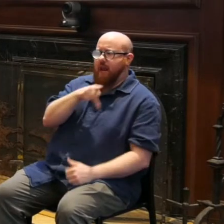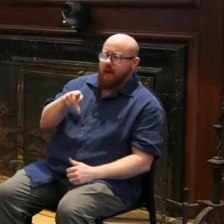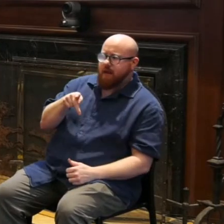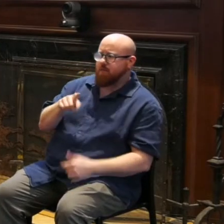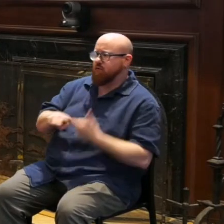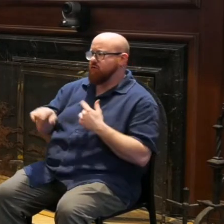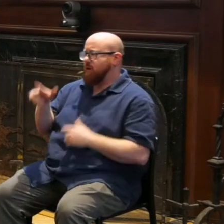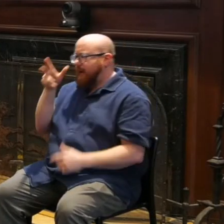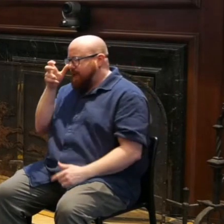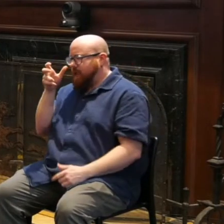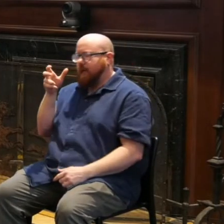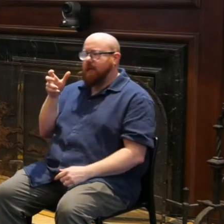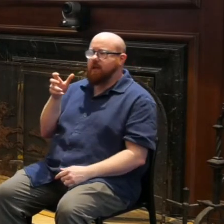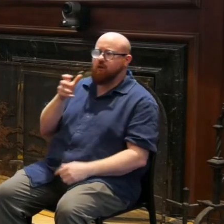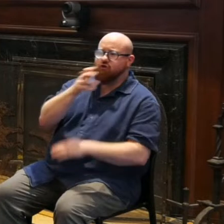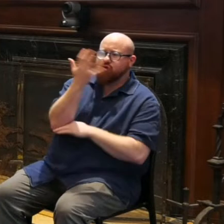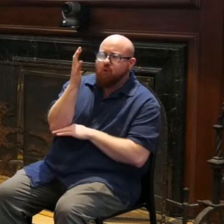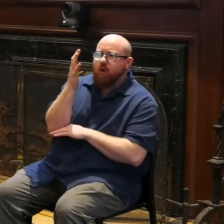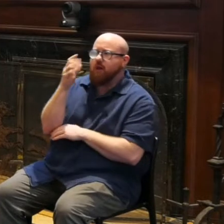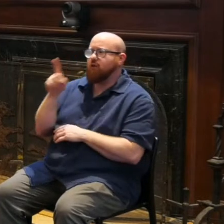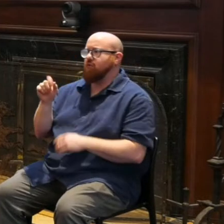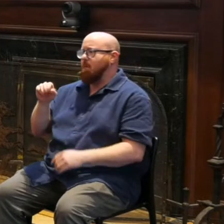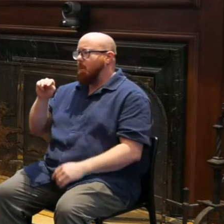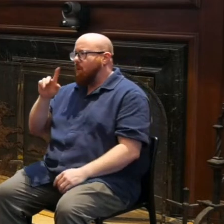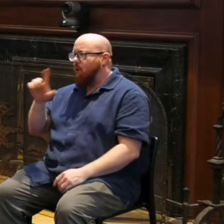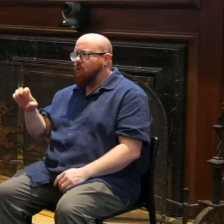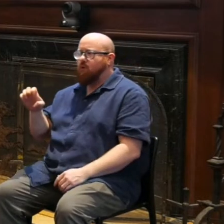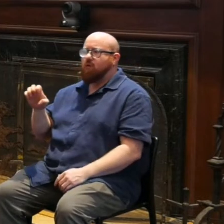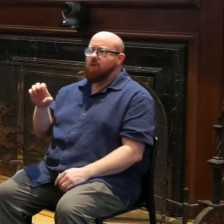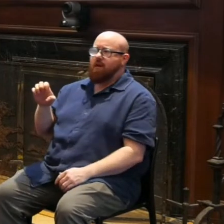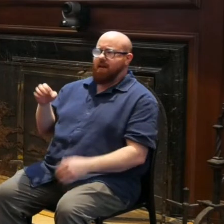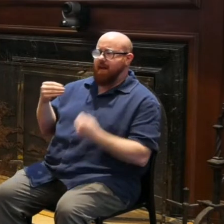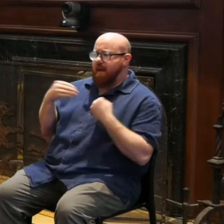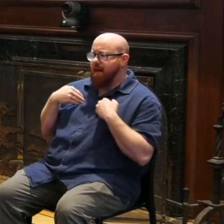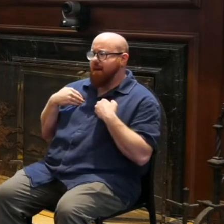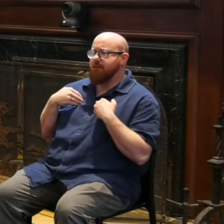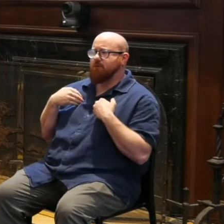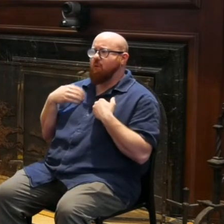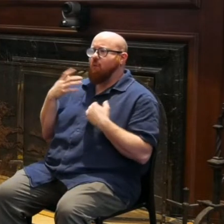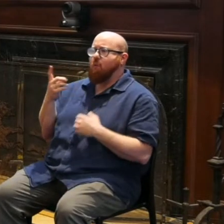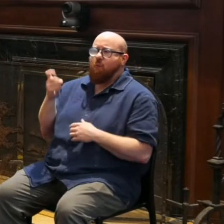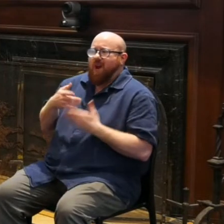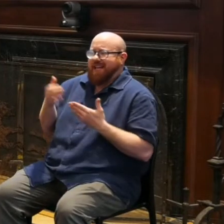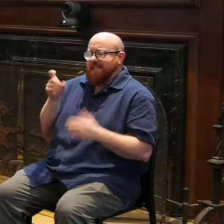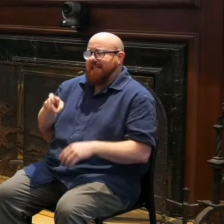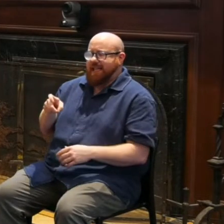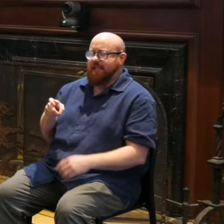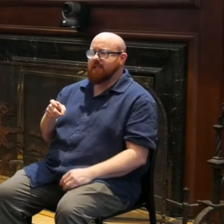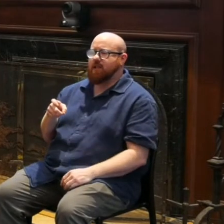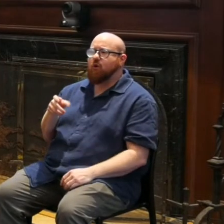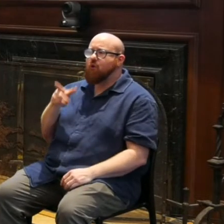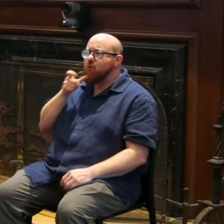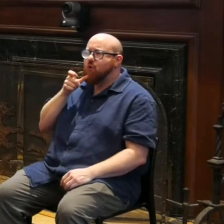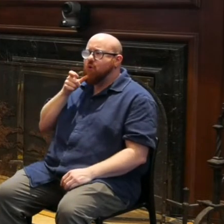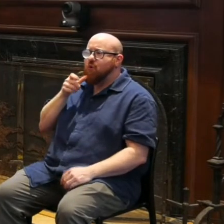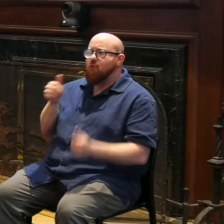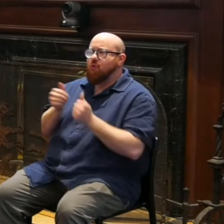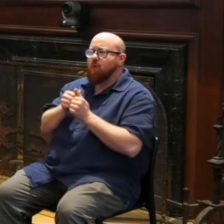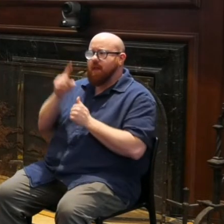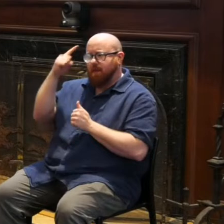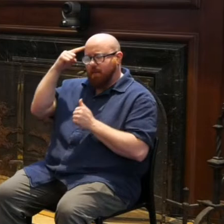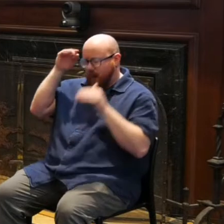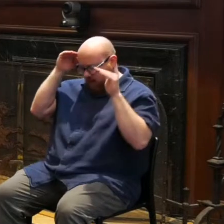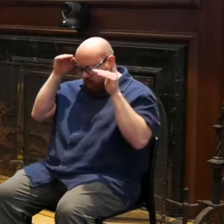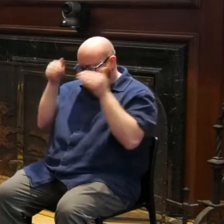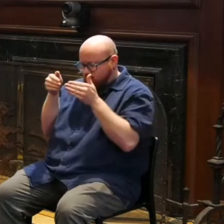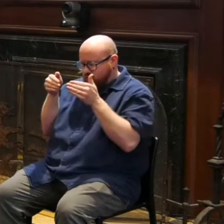slime mold, harbor some fervent devotion according to its nature? And who but the most narrow-minded materialist, for whom